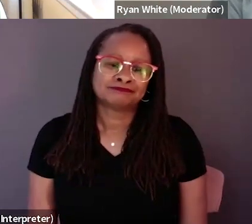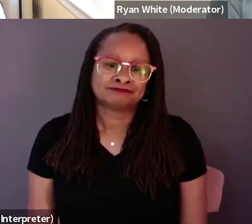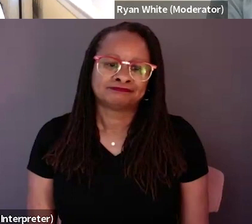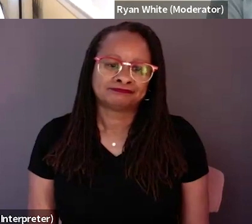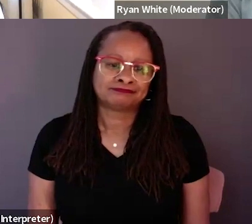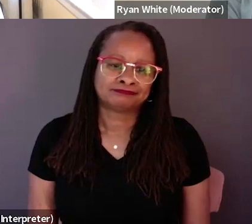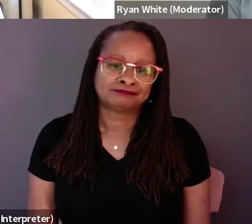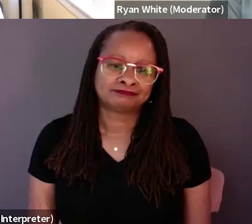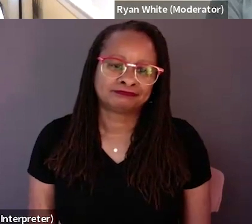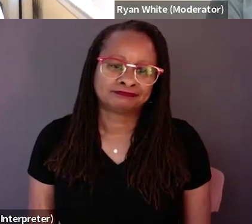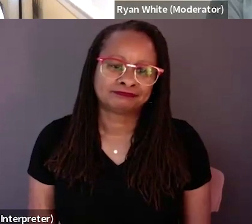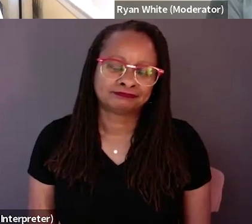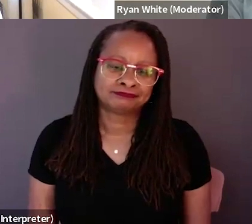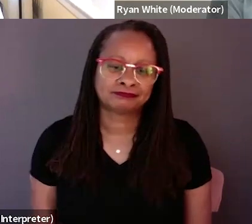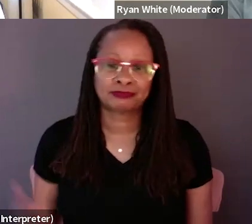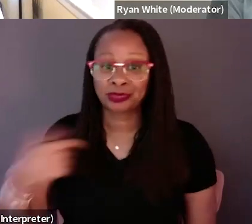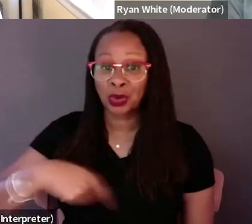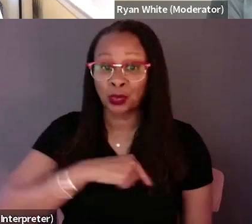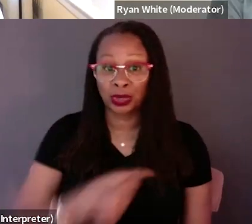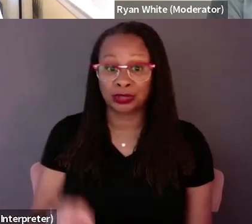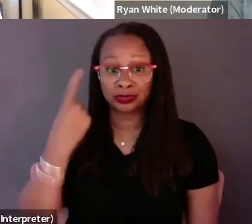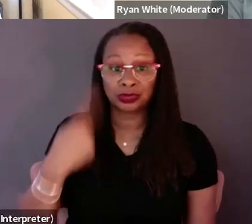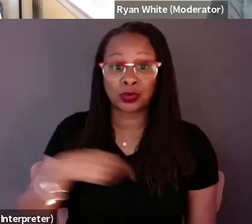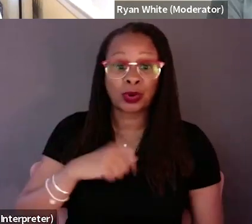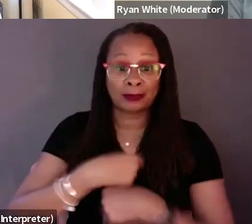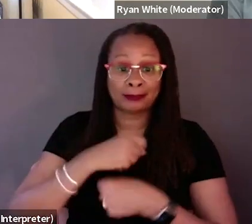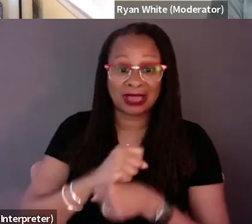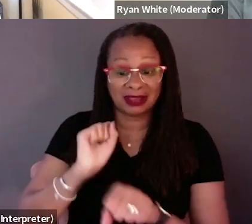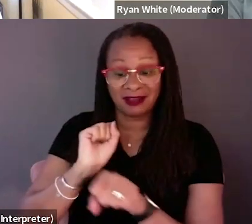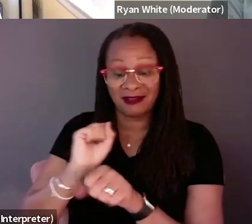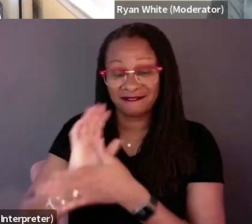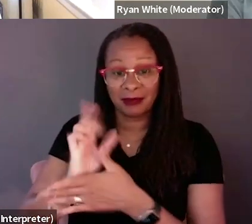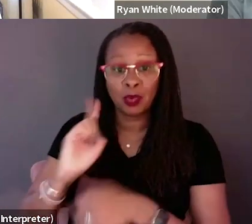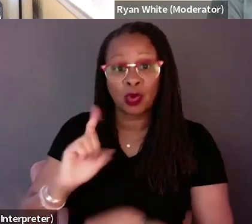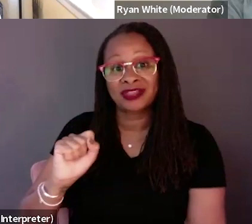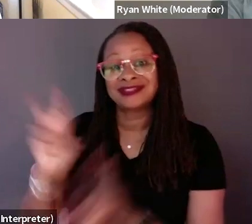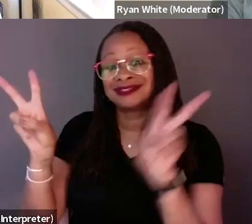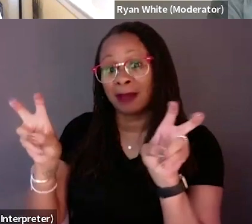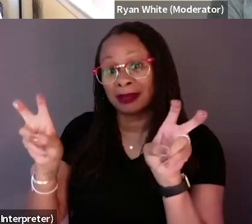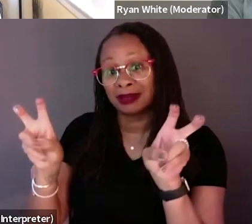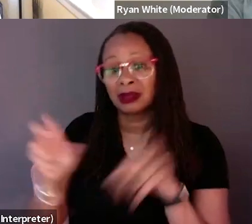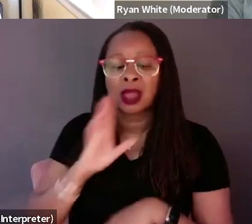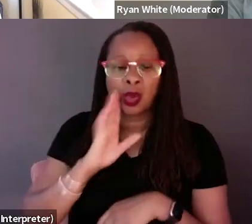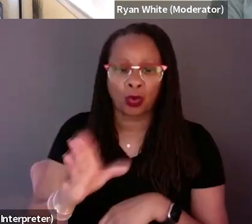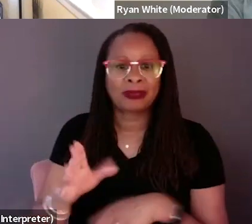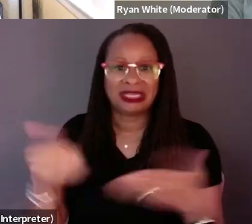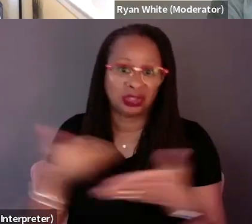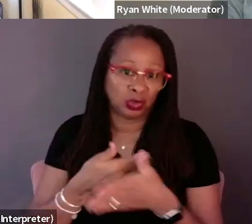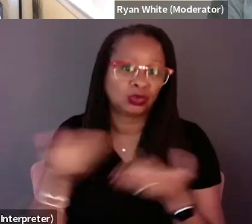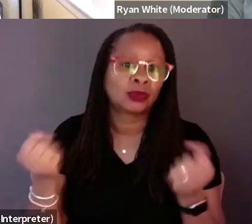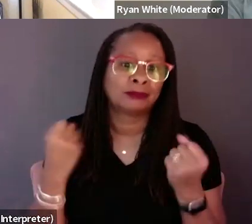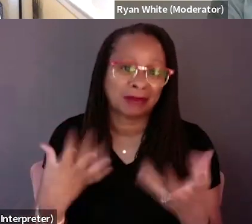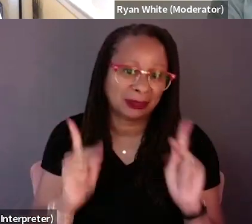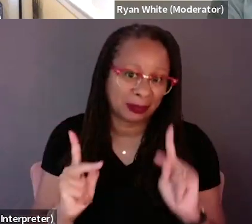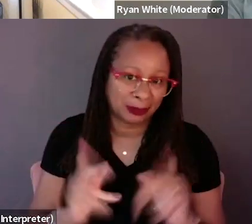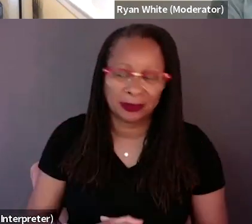So, we understood that we were making a film where the subject matter was going to be quite new